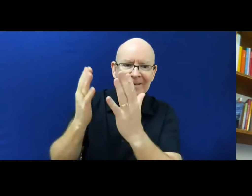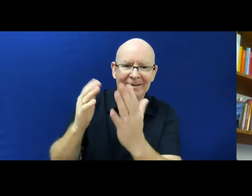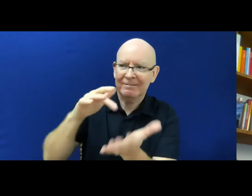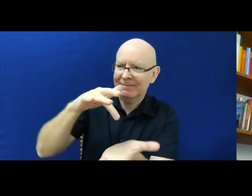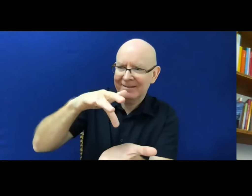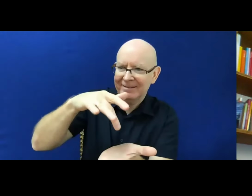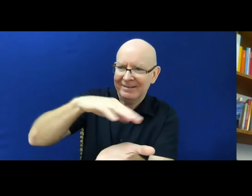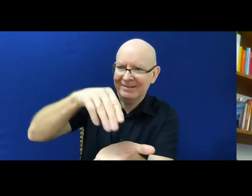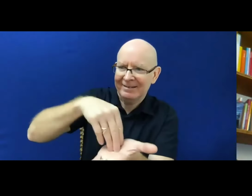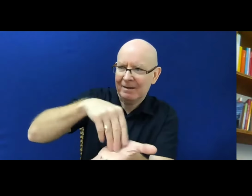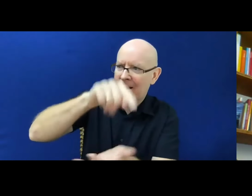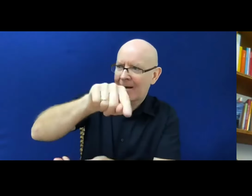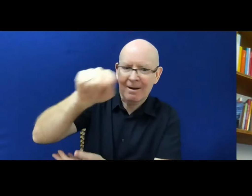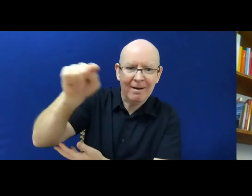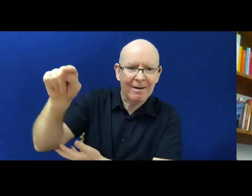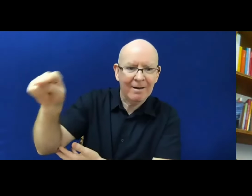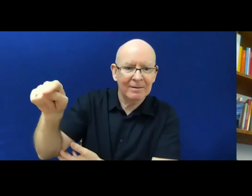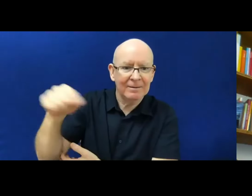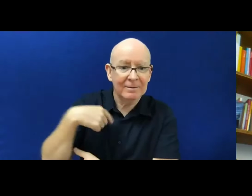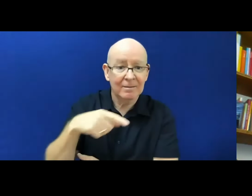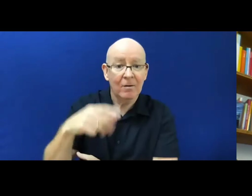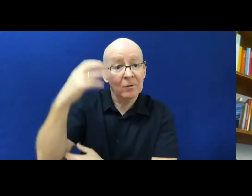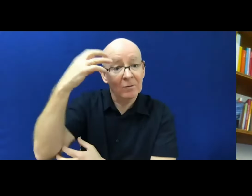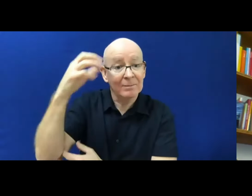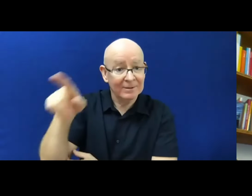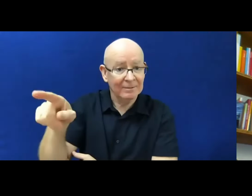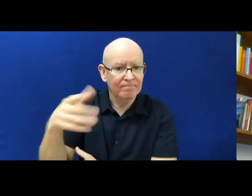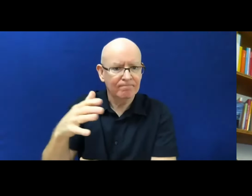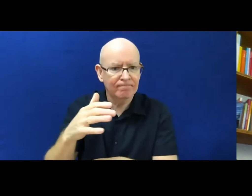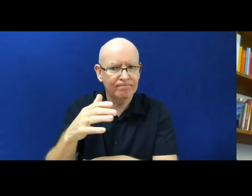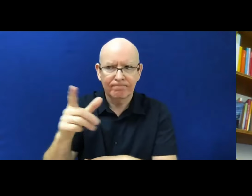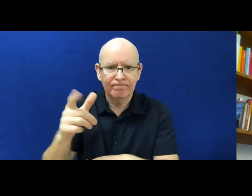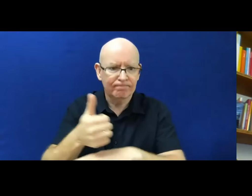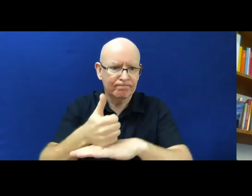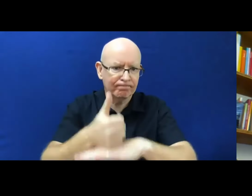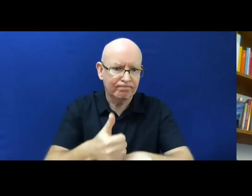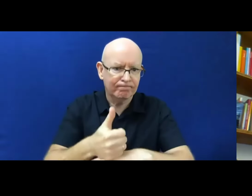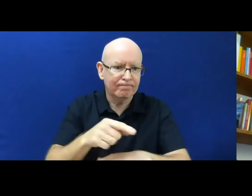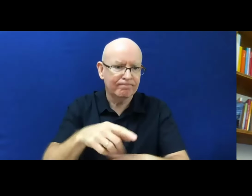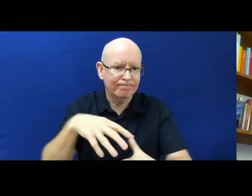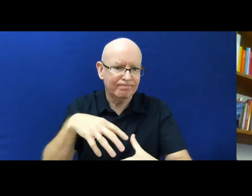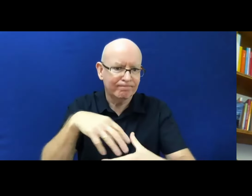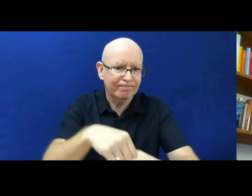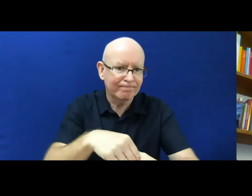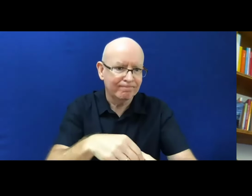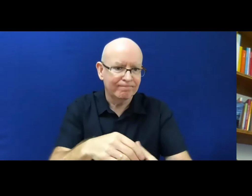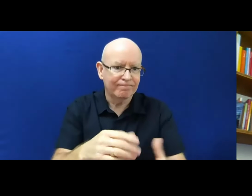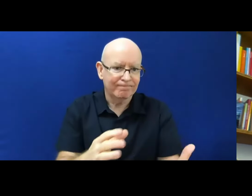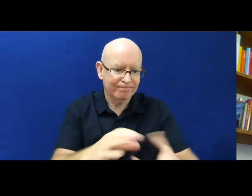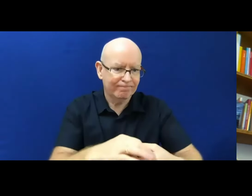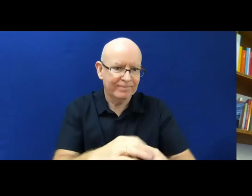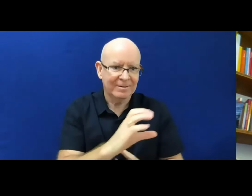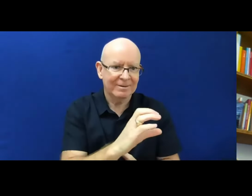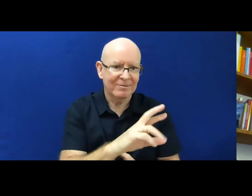data, quantitative and qualitative data, which shows that these independent living centers have